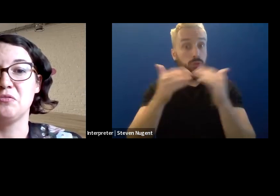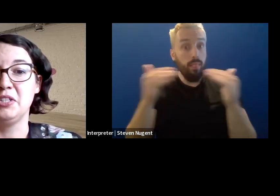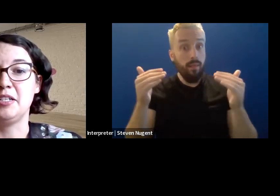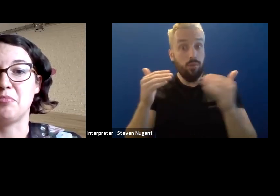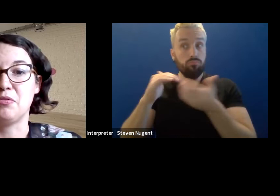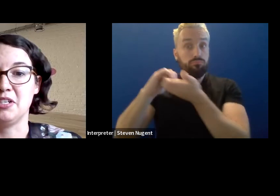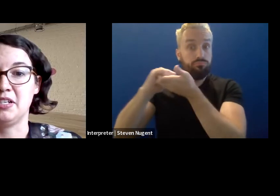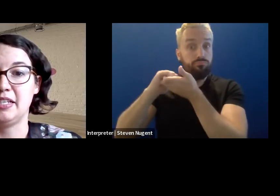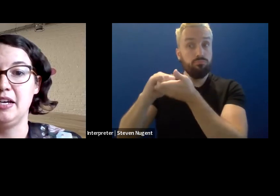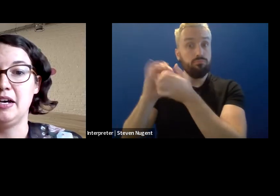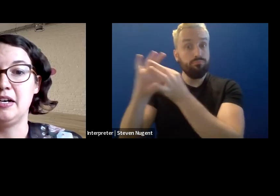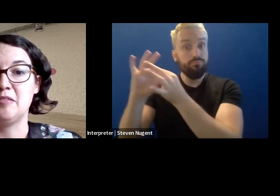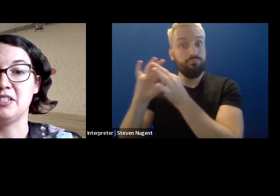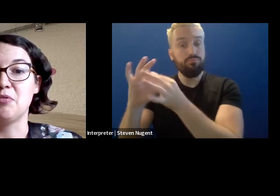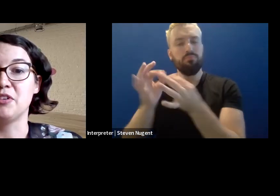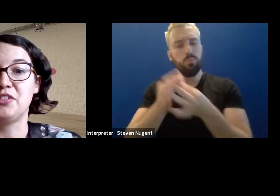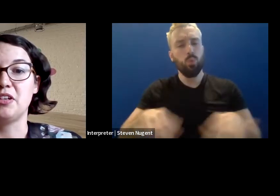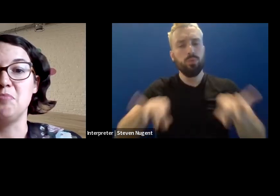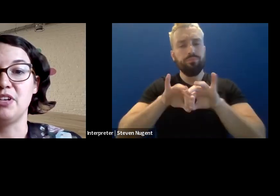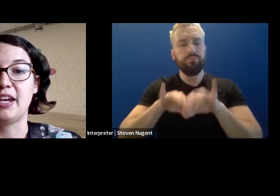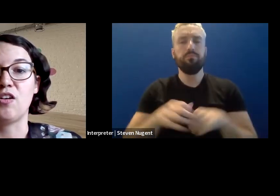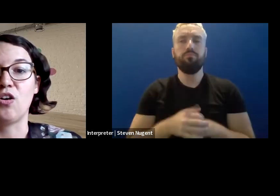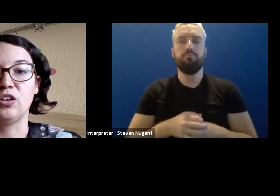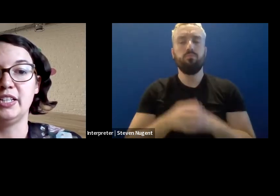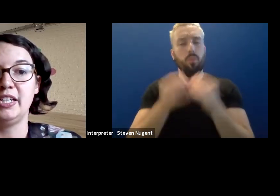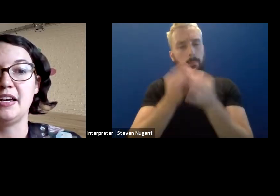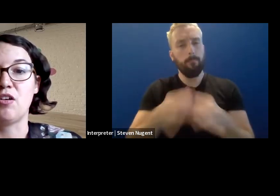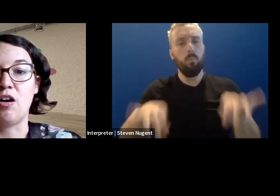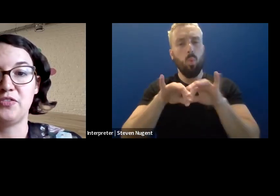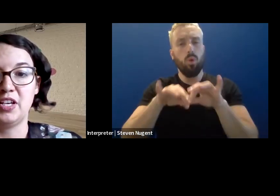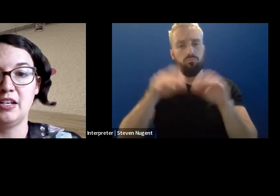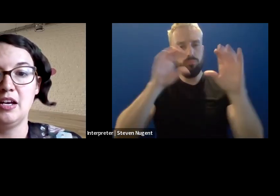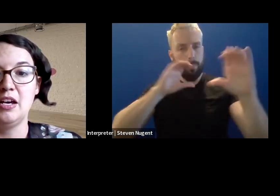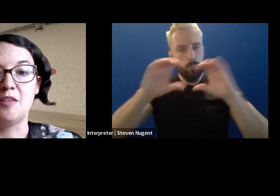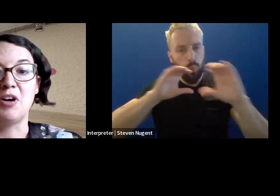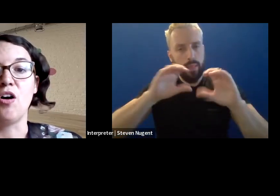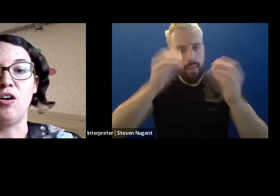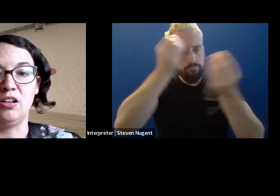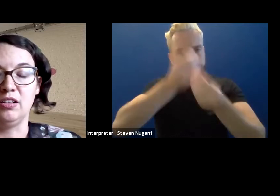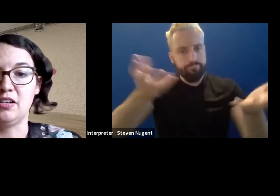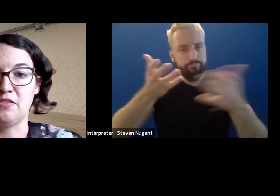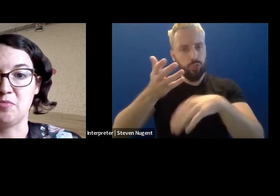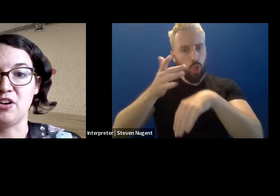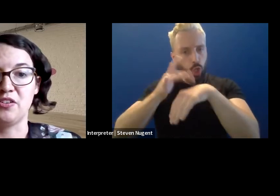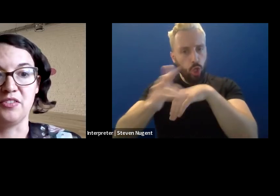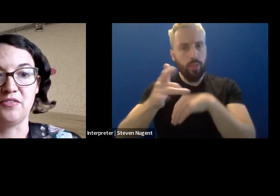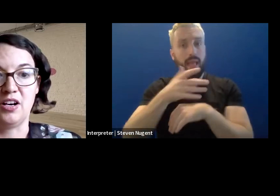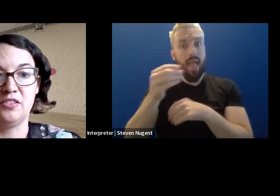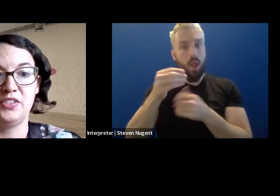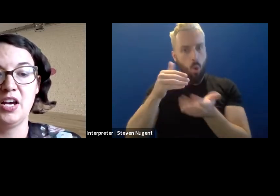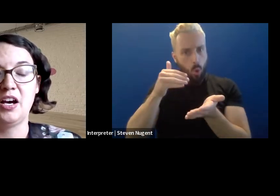is also really important. It's important to communicate early and often among all of the